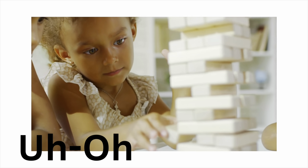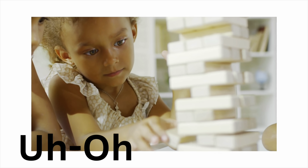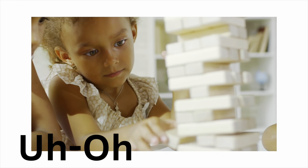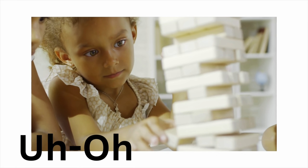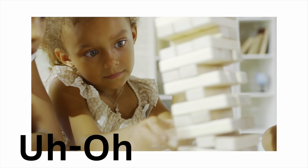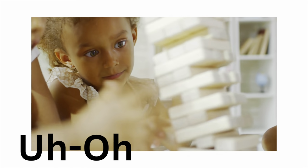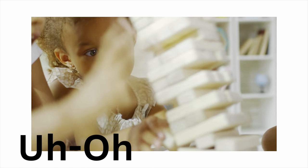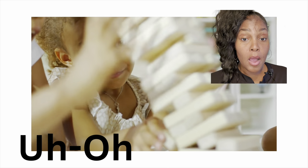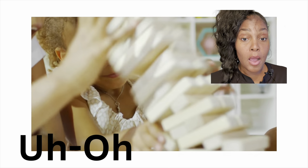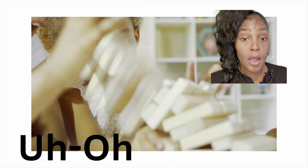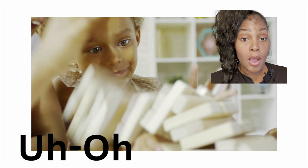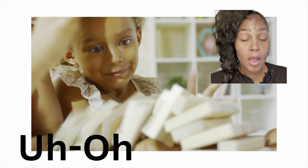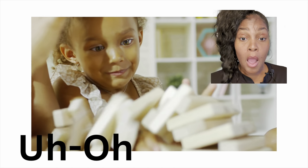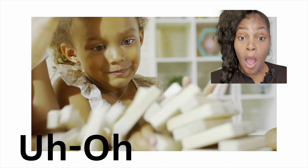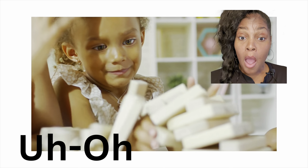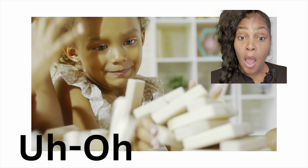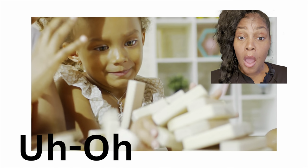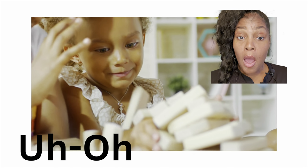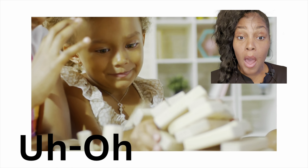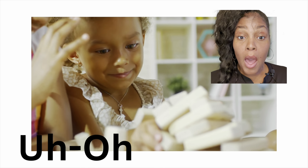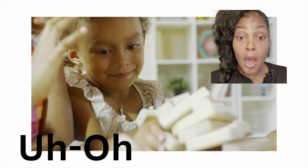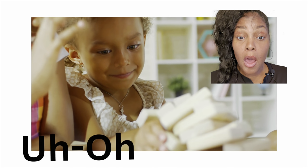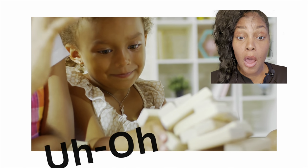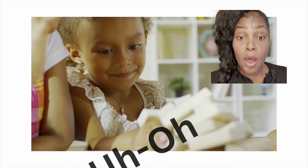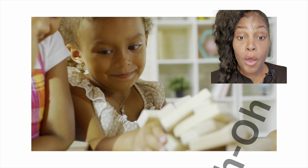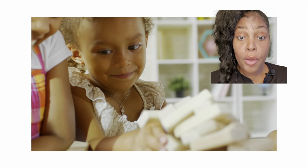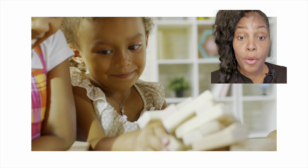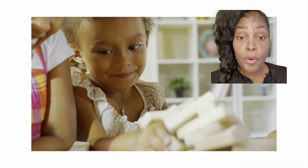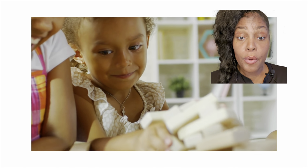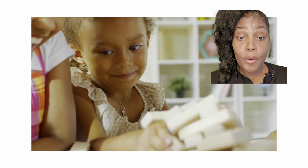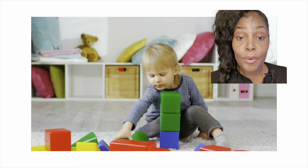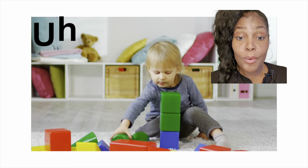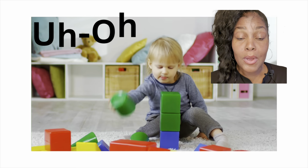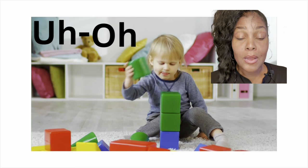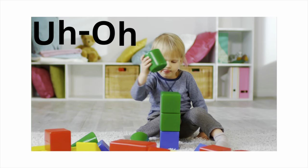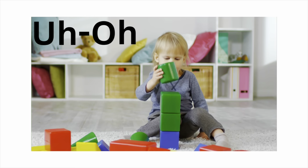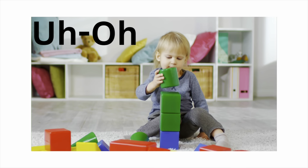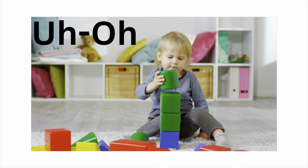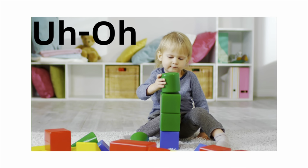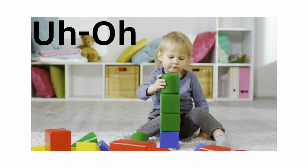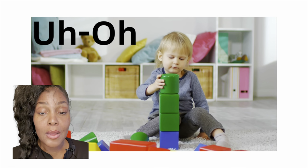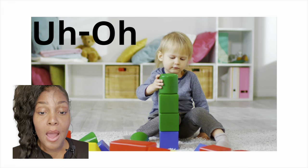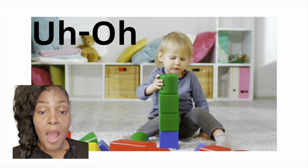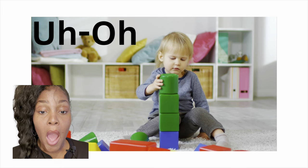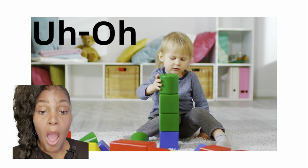Oh.